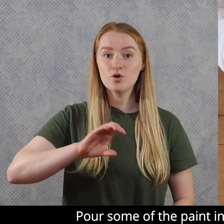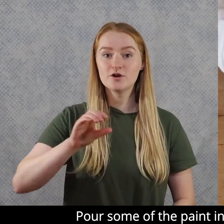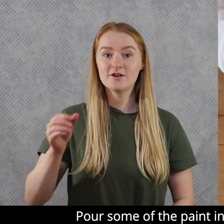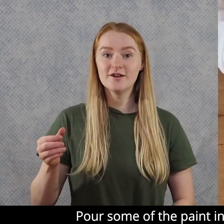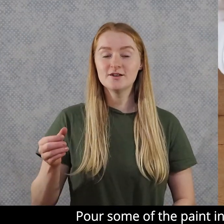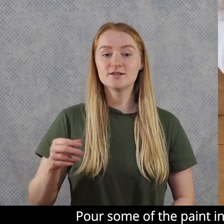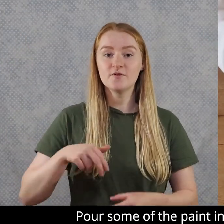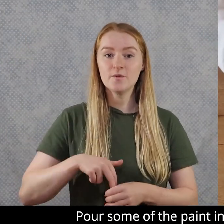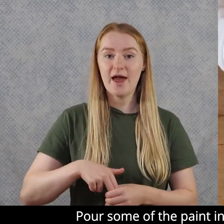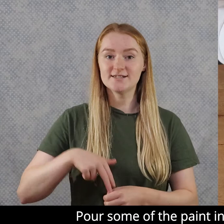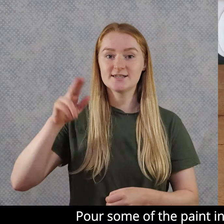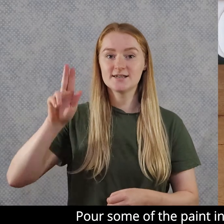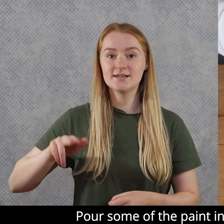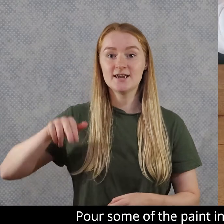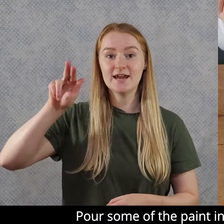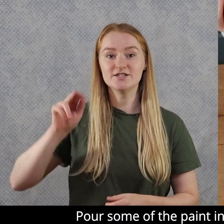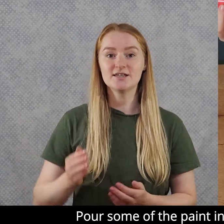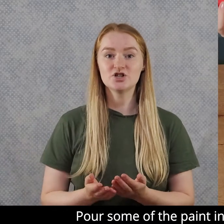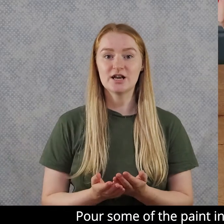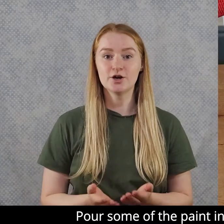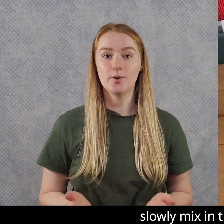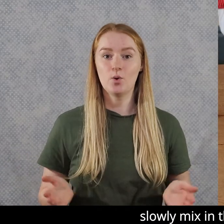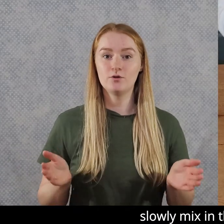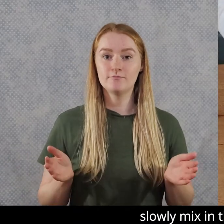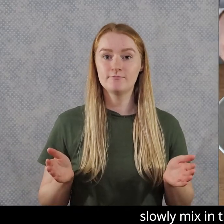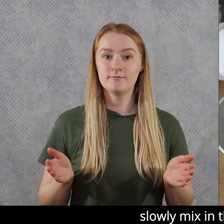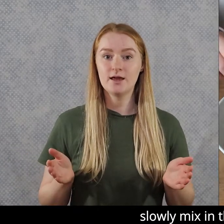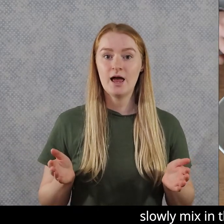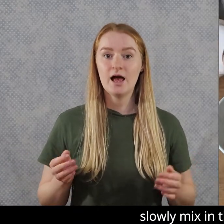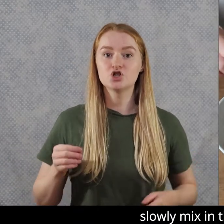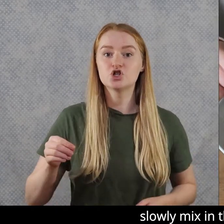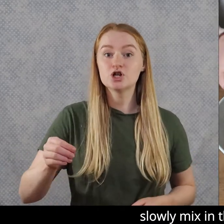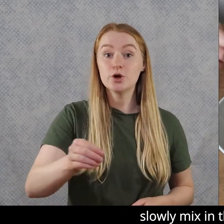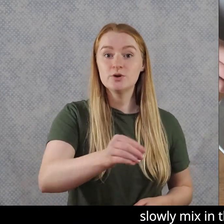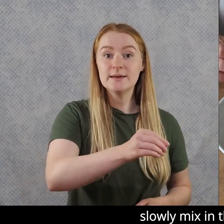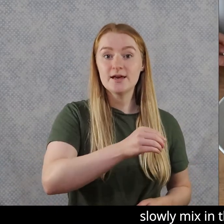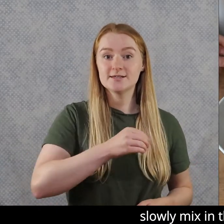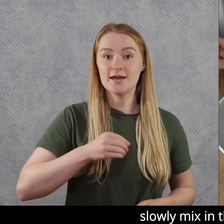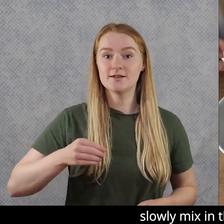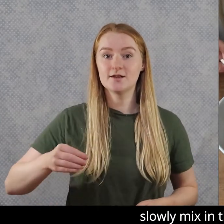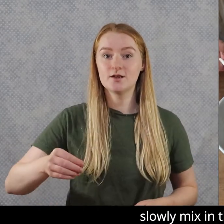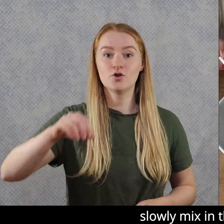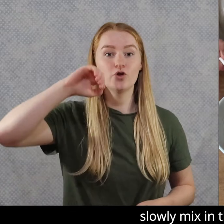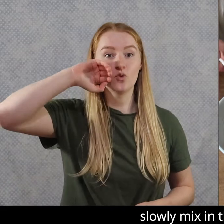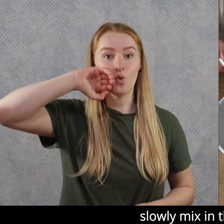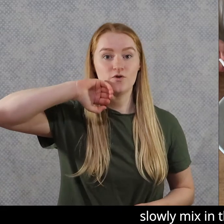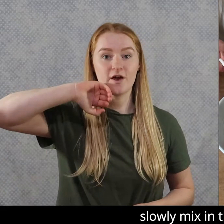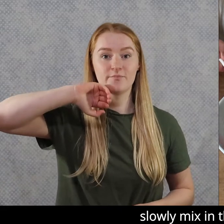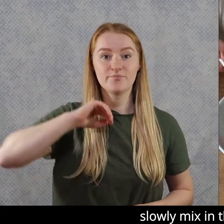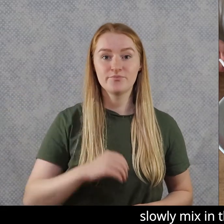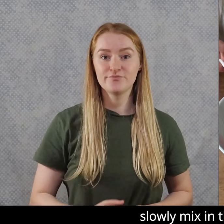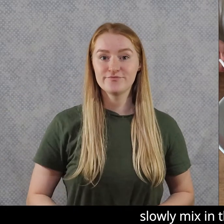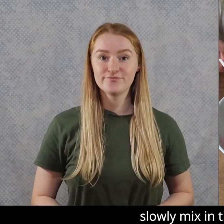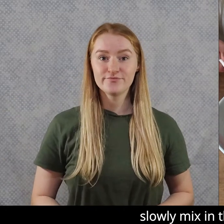Pour some of the paint into the shallow bowl. Slowly mix in the